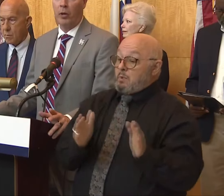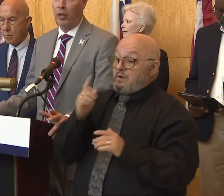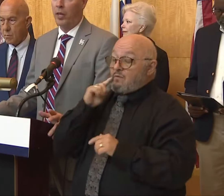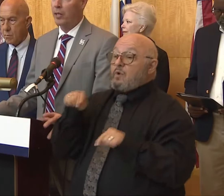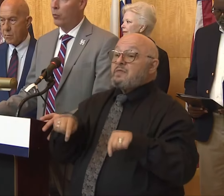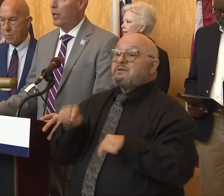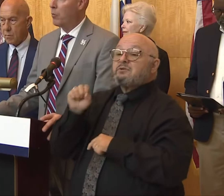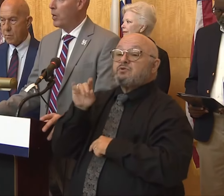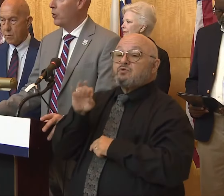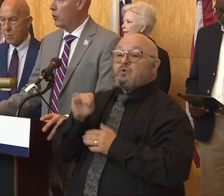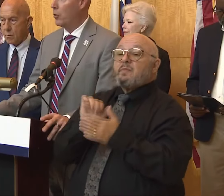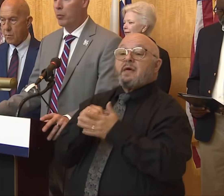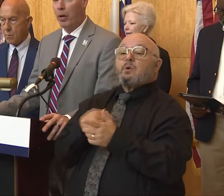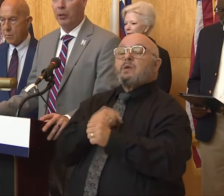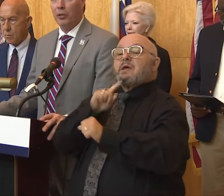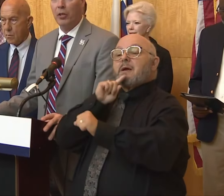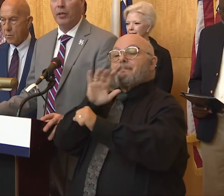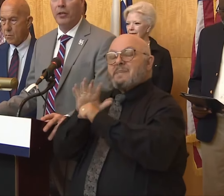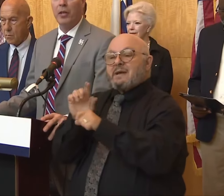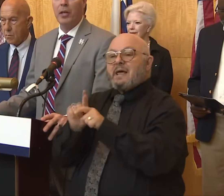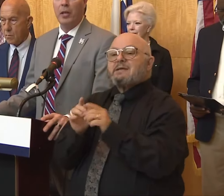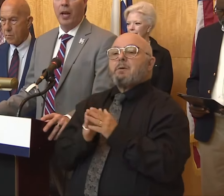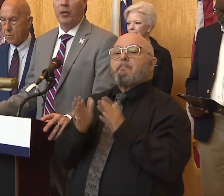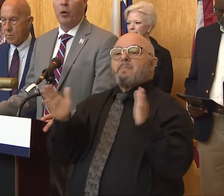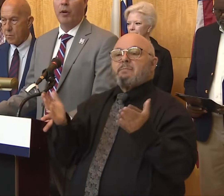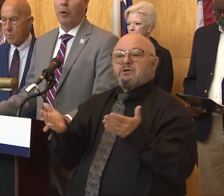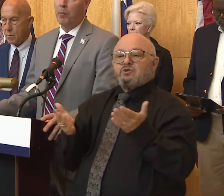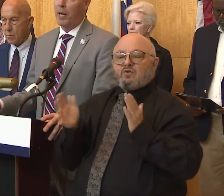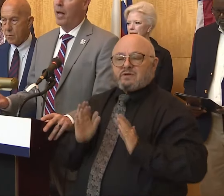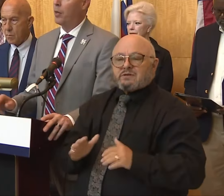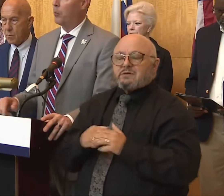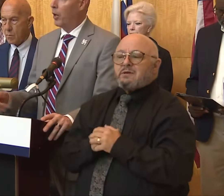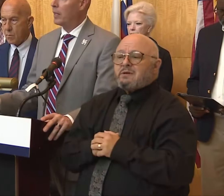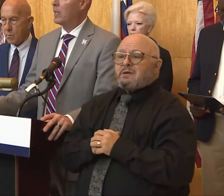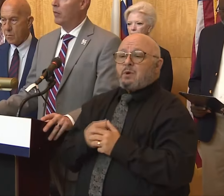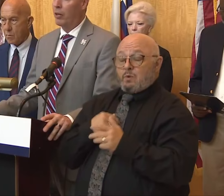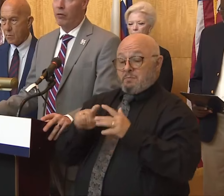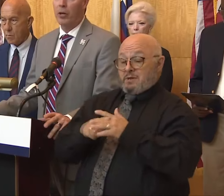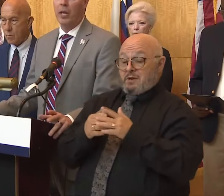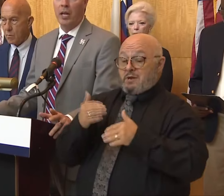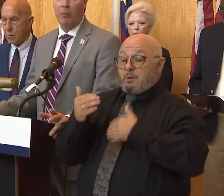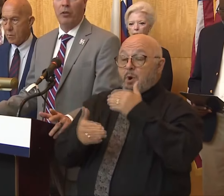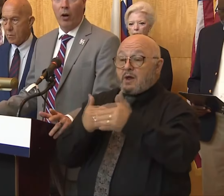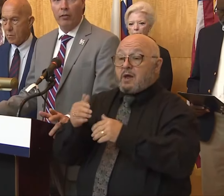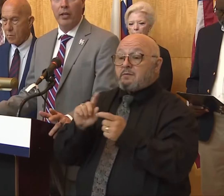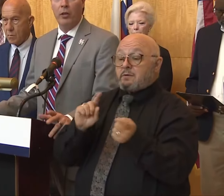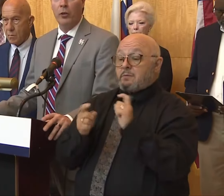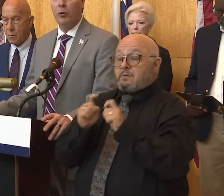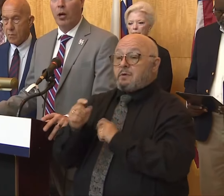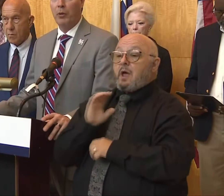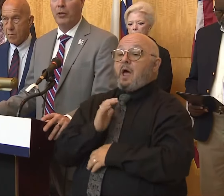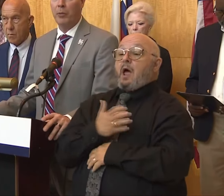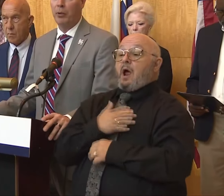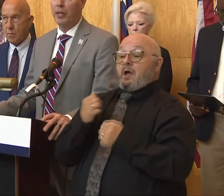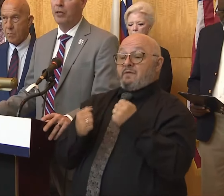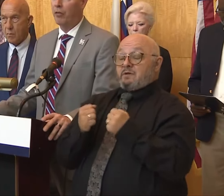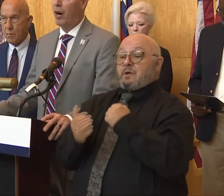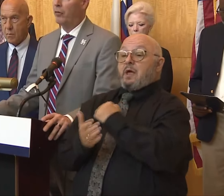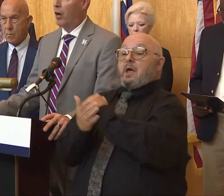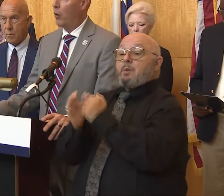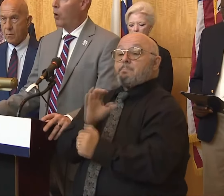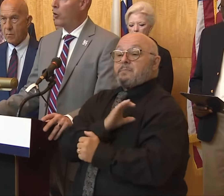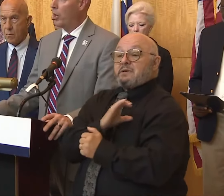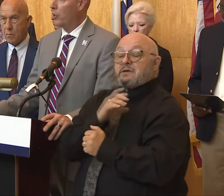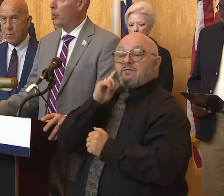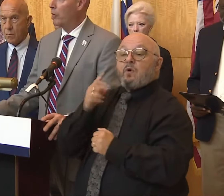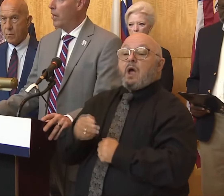That's one of the things that we commit to do as public servants. And so we've begun the process of converting a number of our vehicles to help assist police and fire